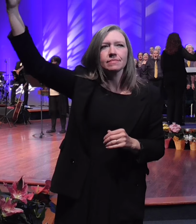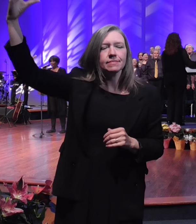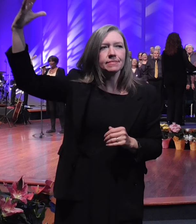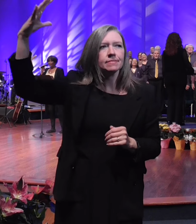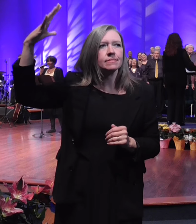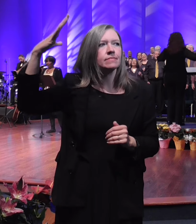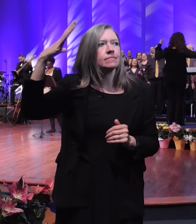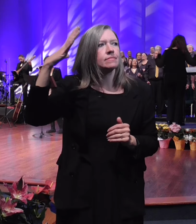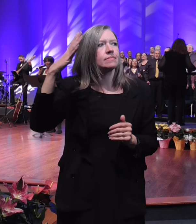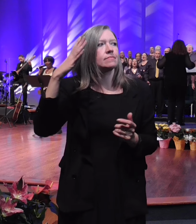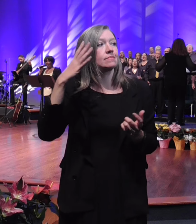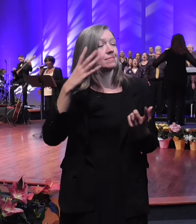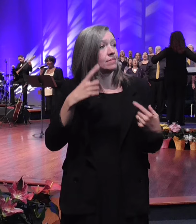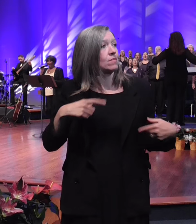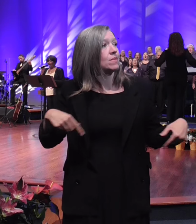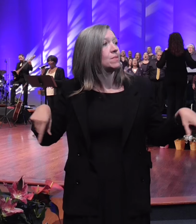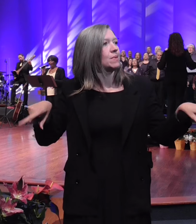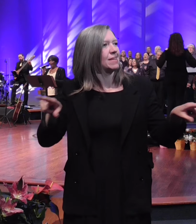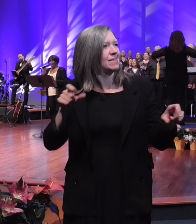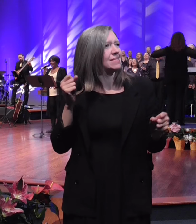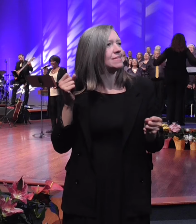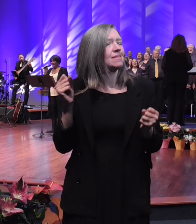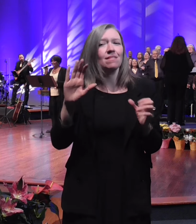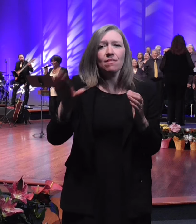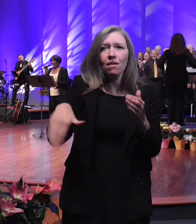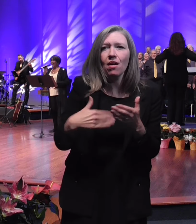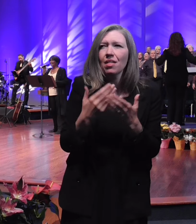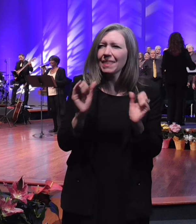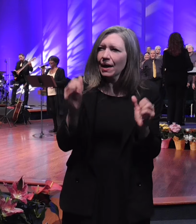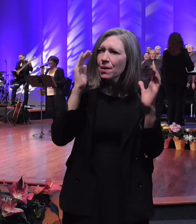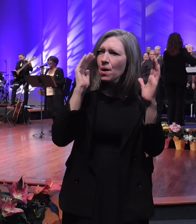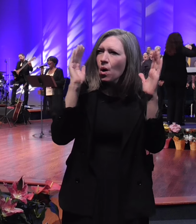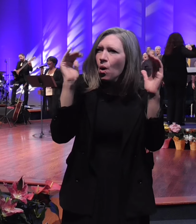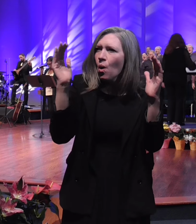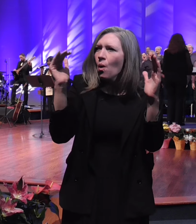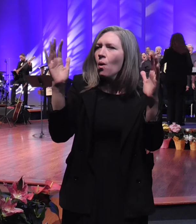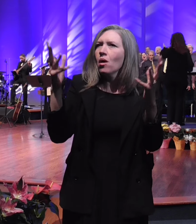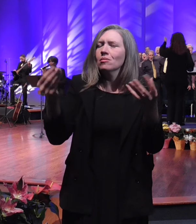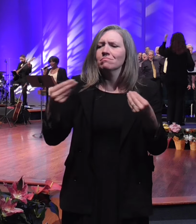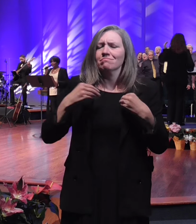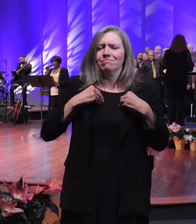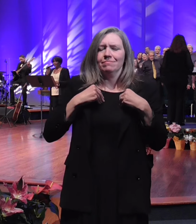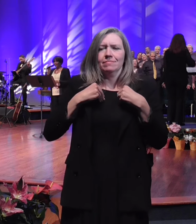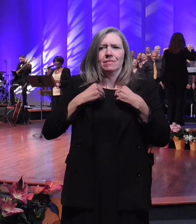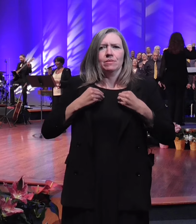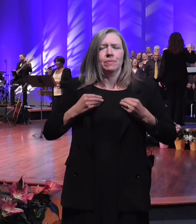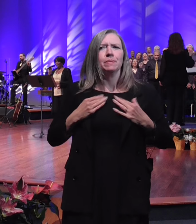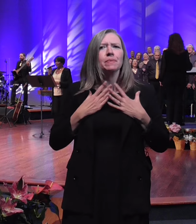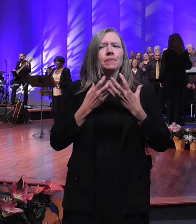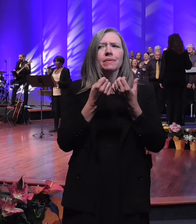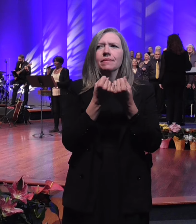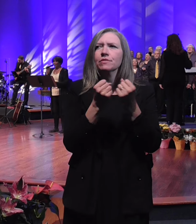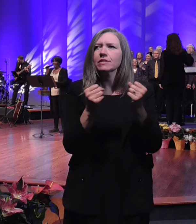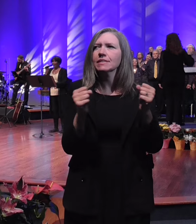sun is the moon that sets us